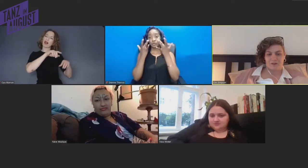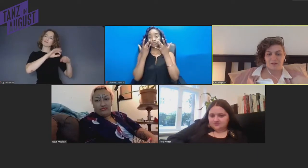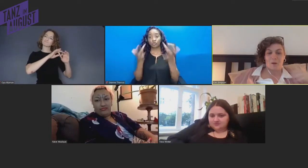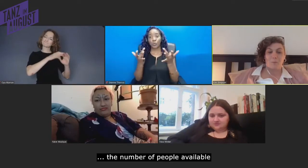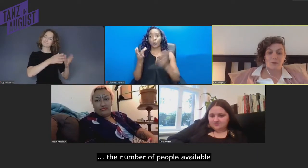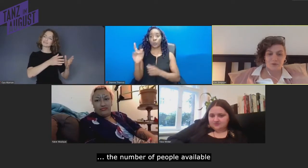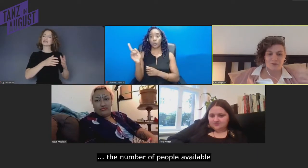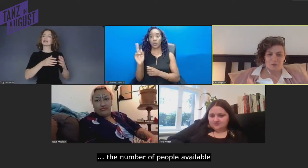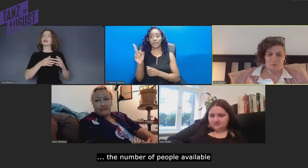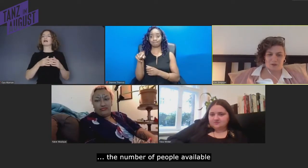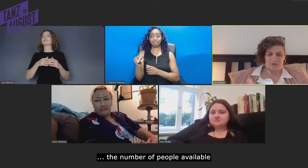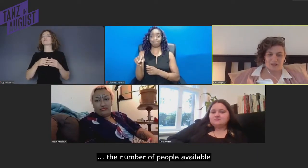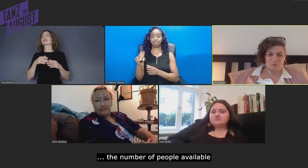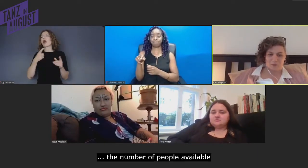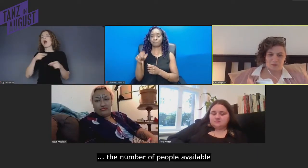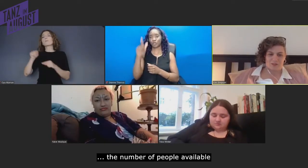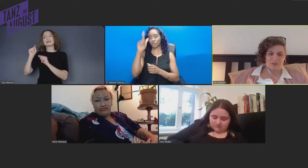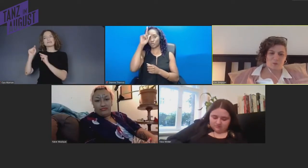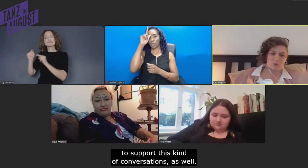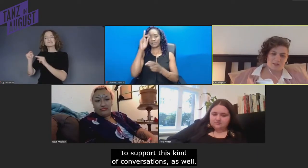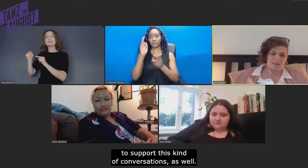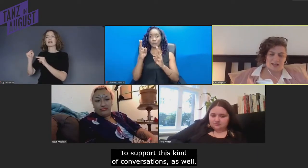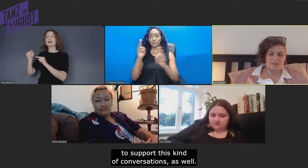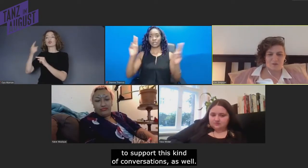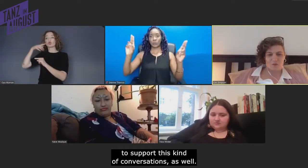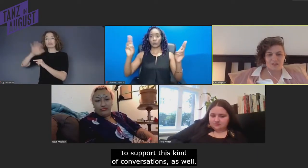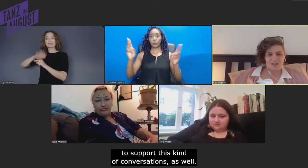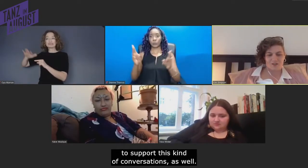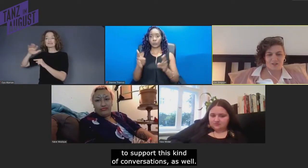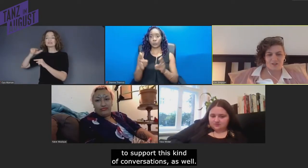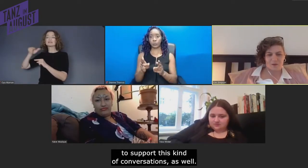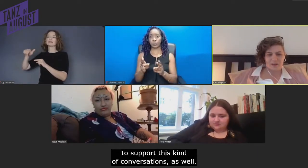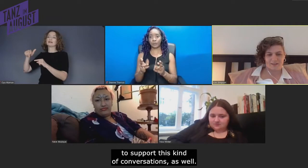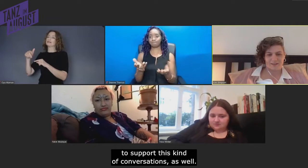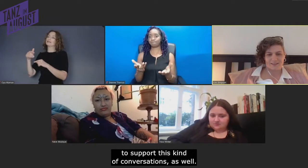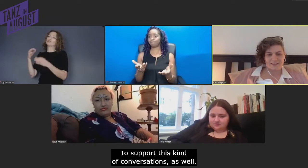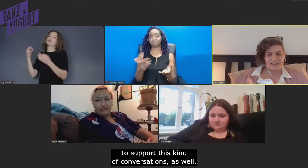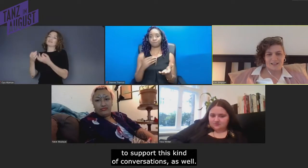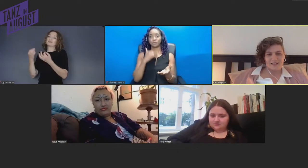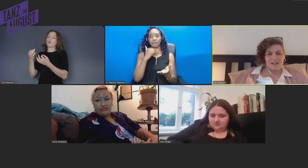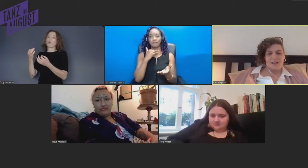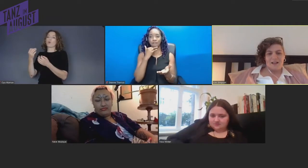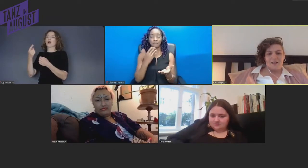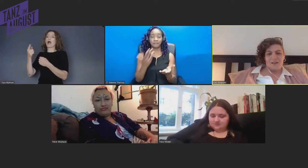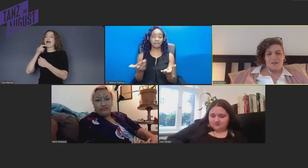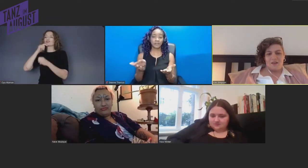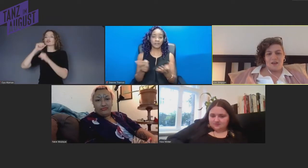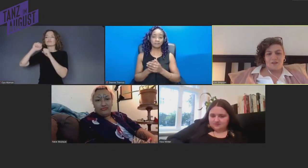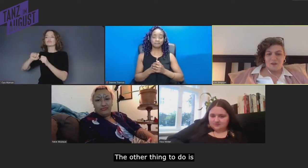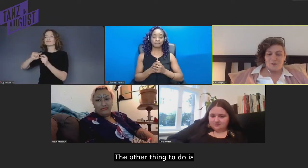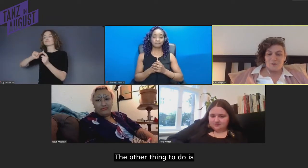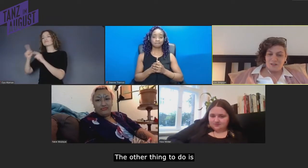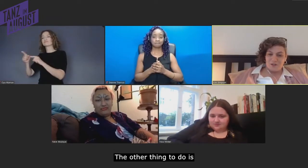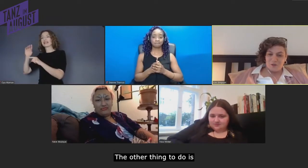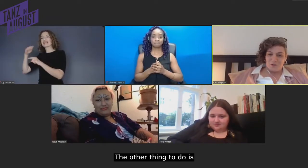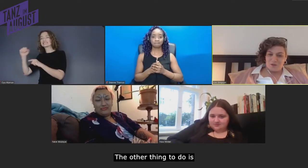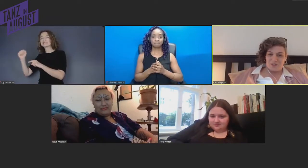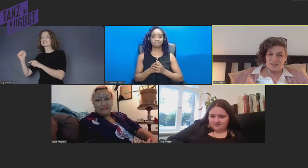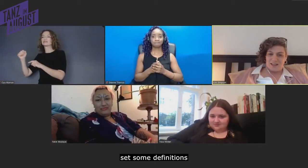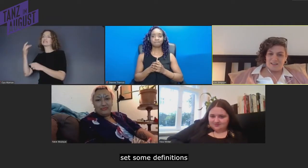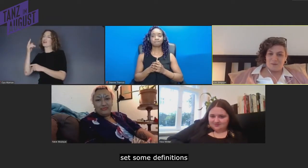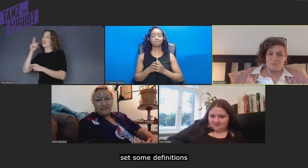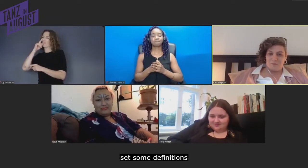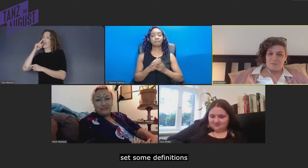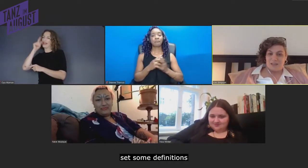the numbers of people available to support these kinds of conversations as well. The other thing we were going to do was just